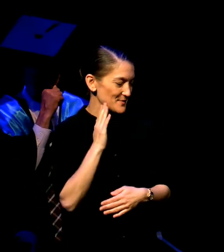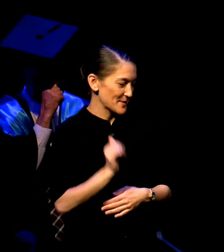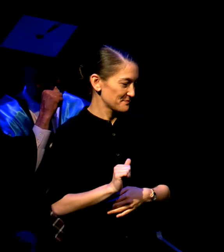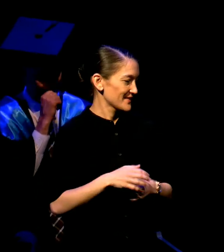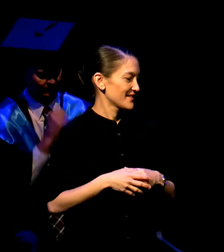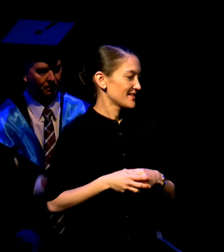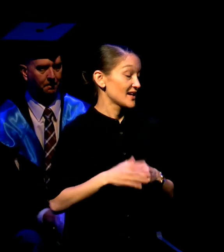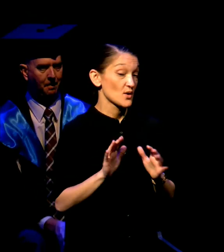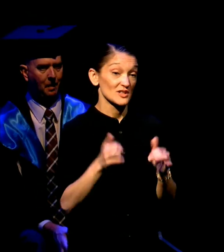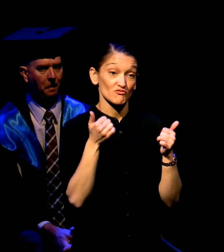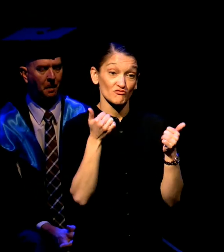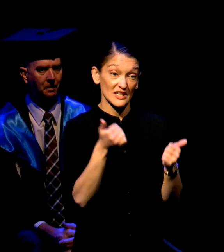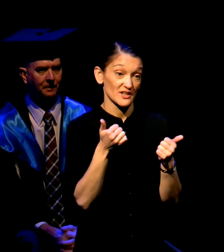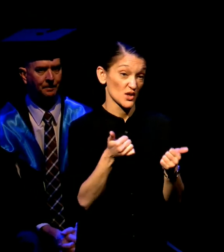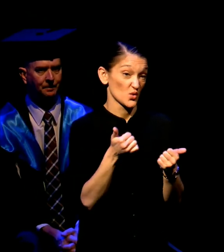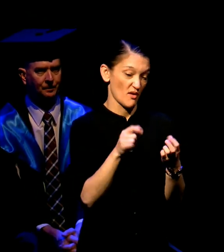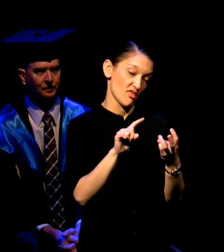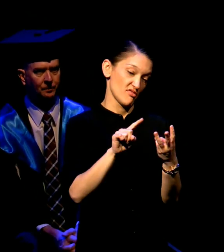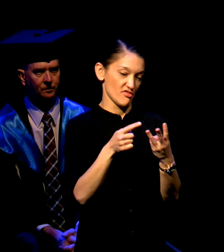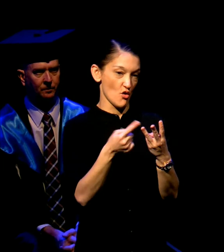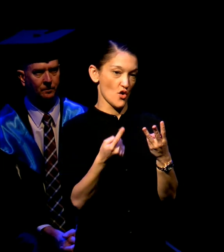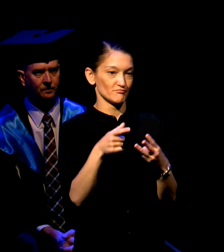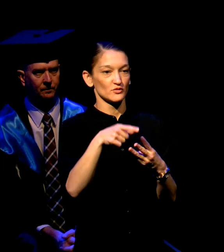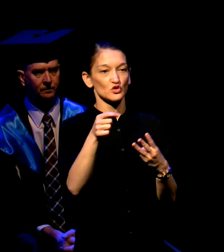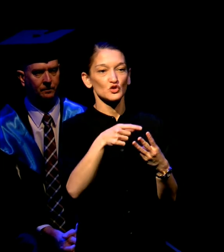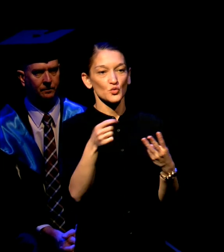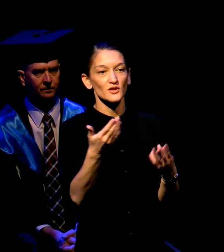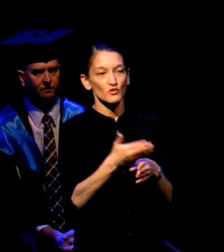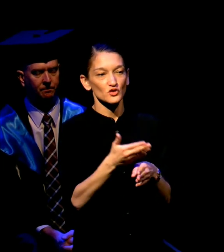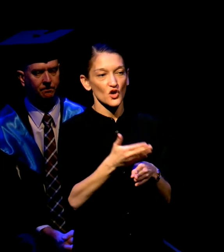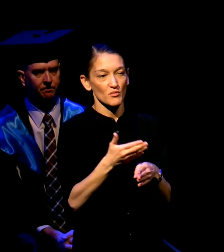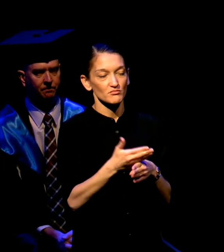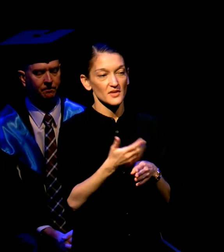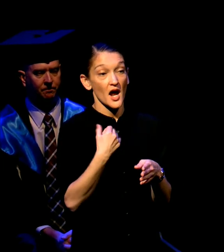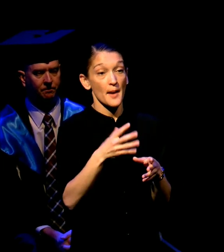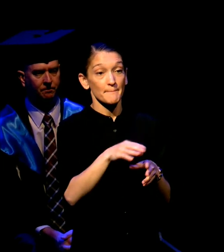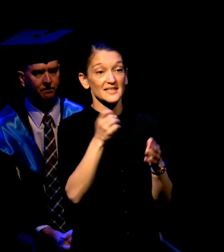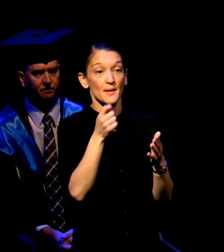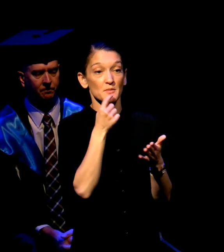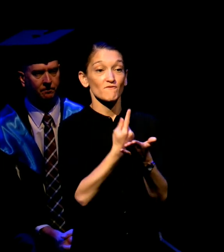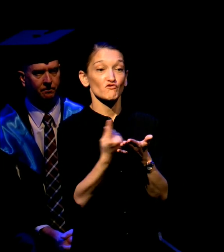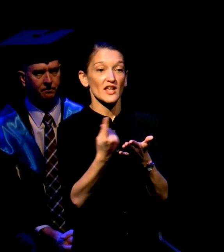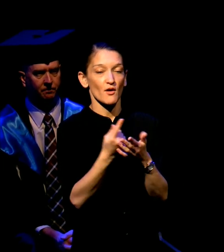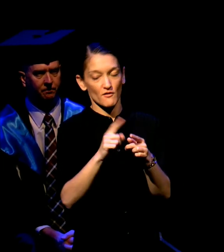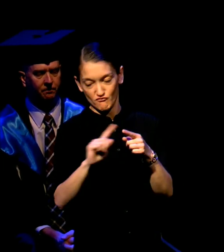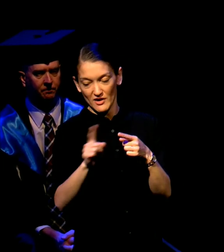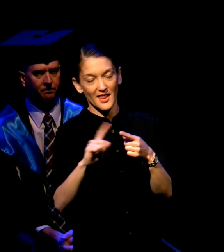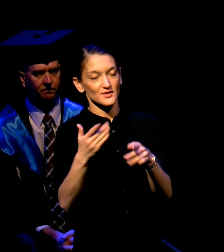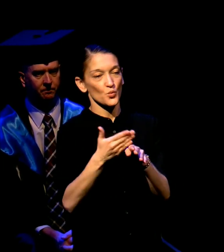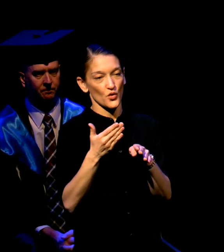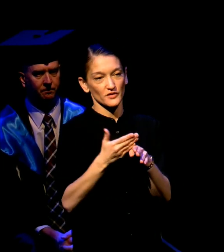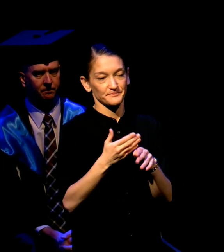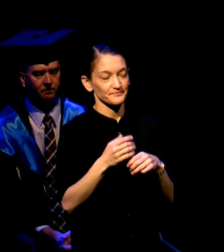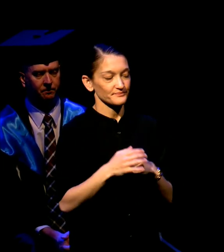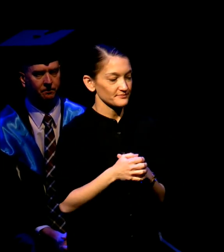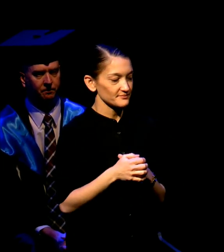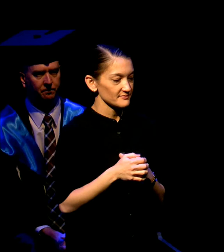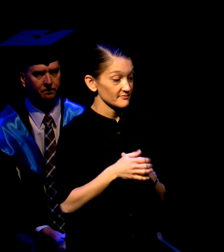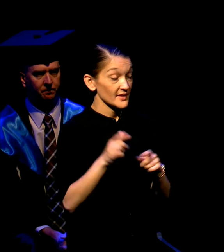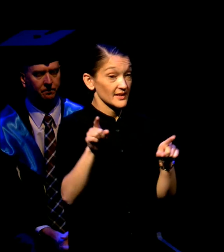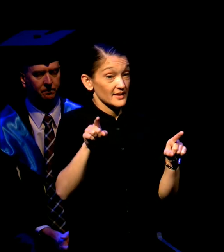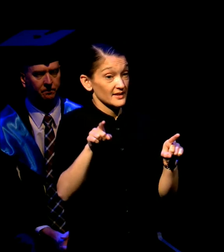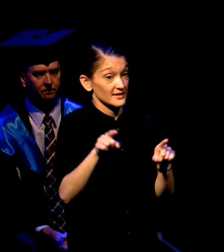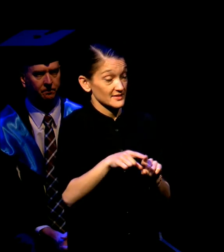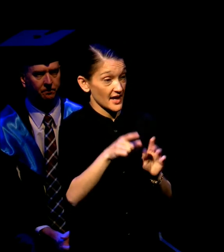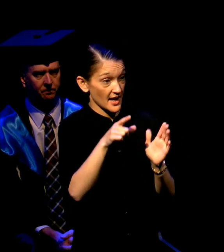Anyway, it was a good thing to fall back on, and I picked up some freelance work doing photo editing. While I was doing that, I made a move to